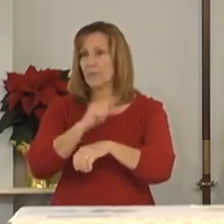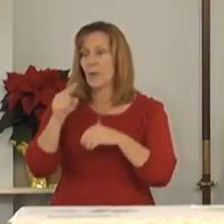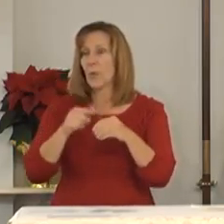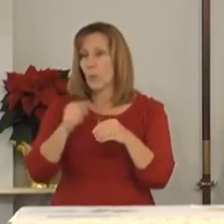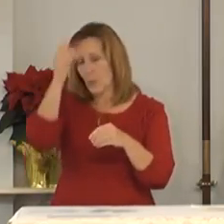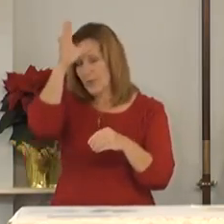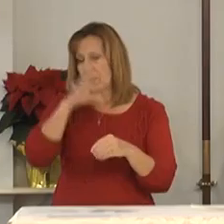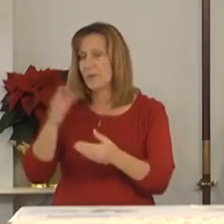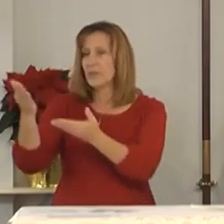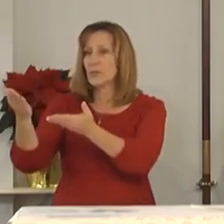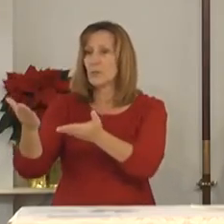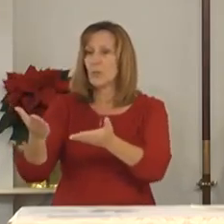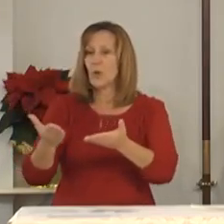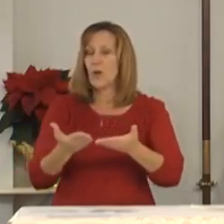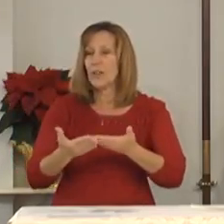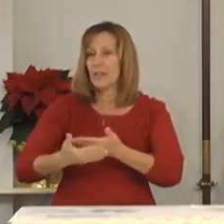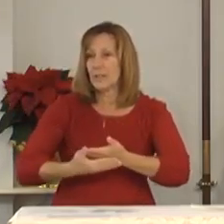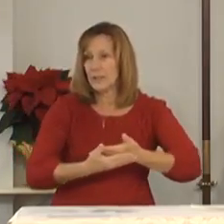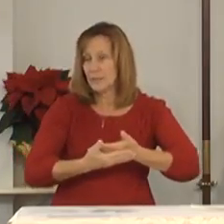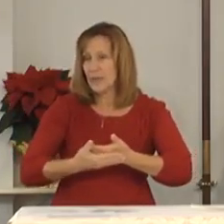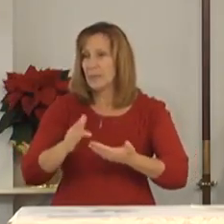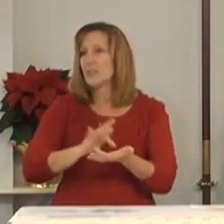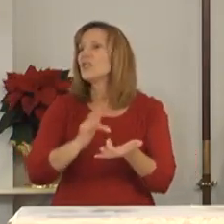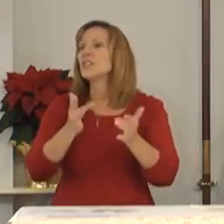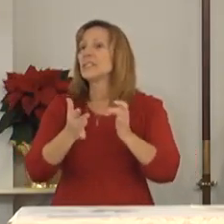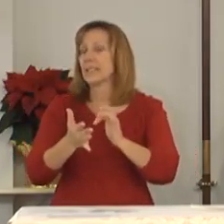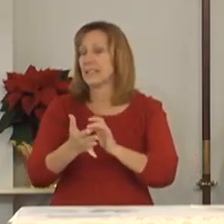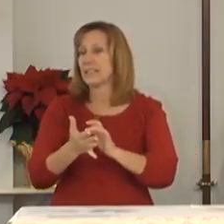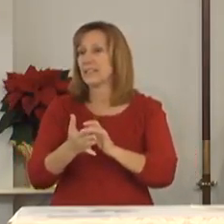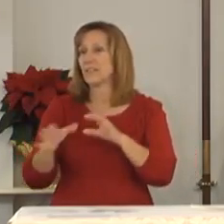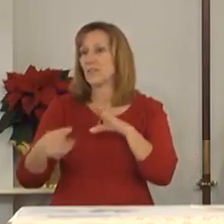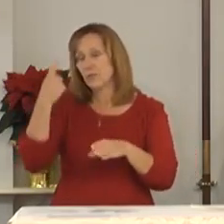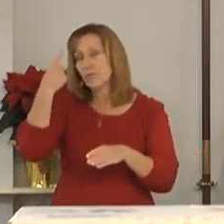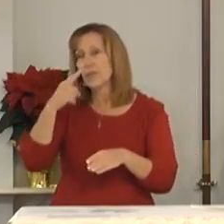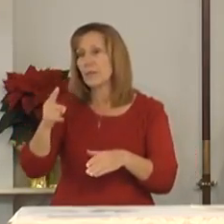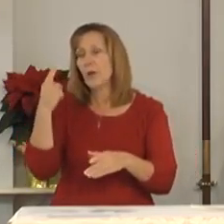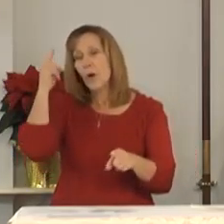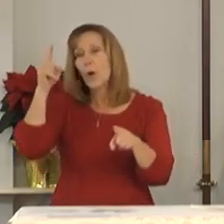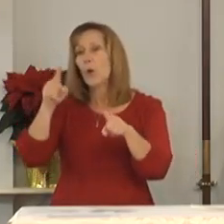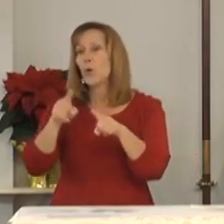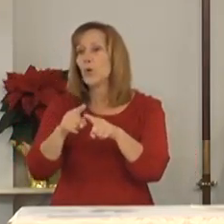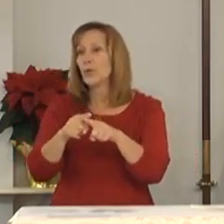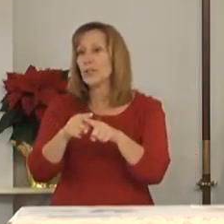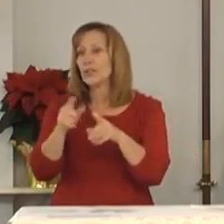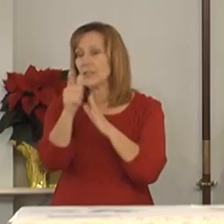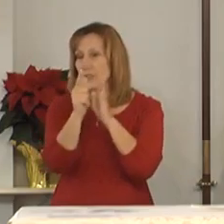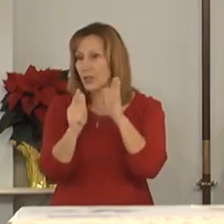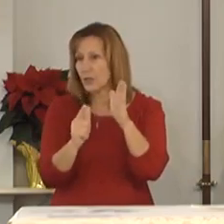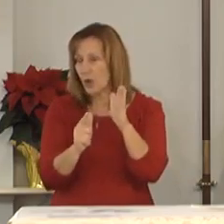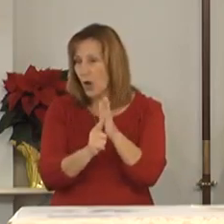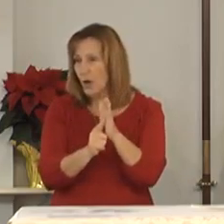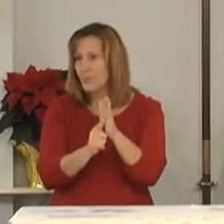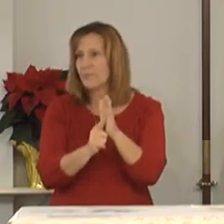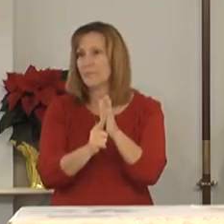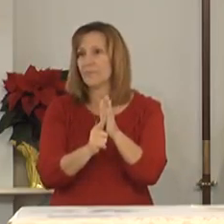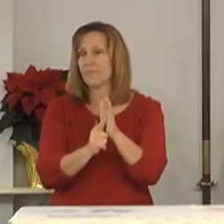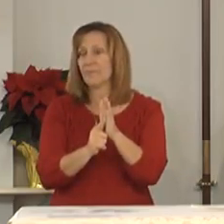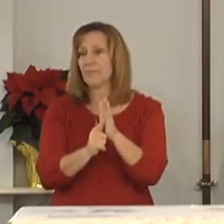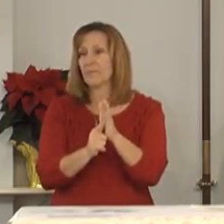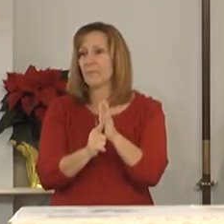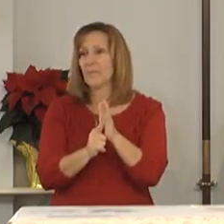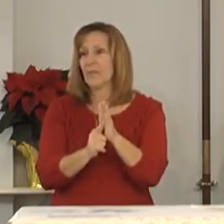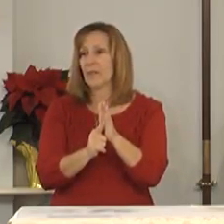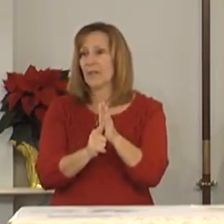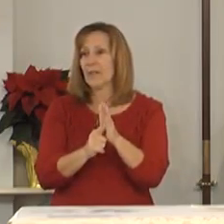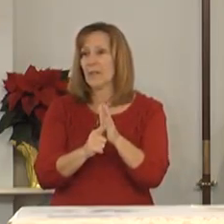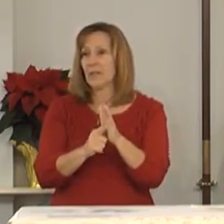the parents brought in the child Jesus to do for him according to the custom of the law,